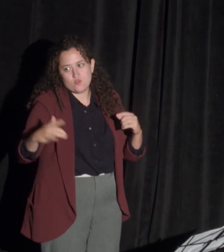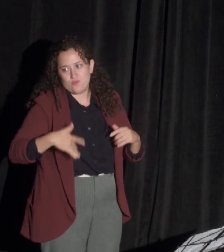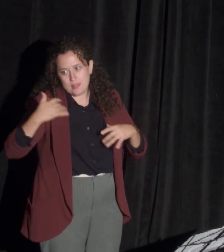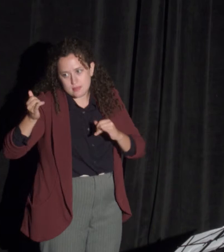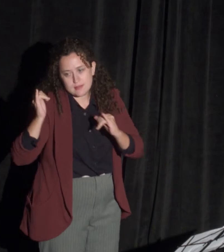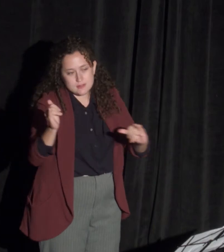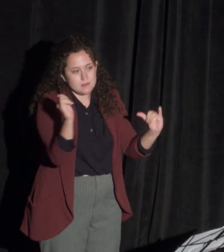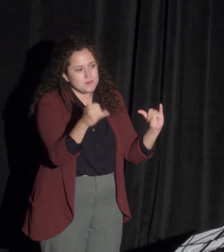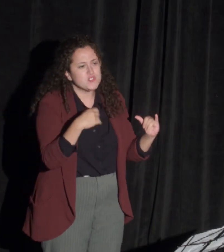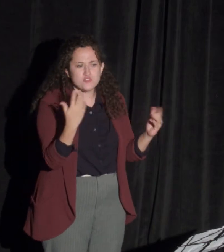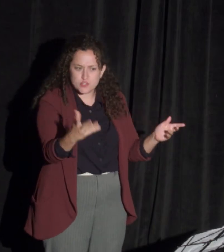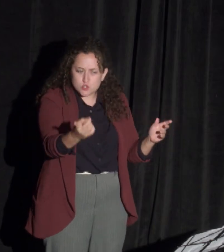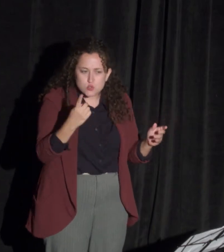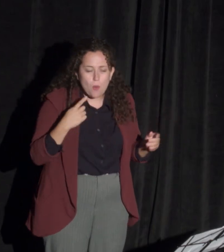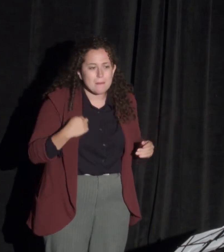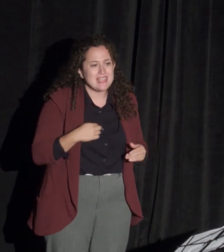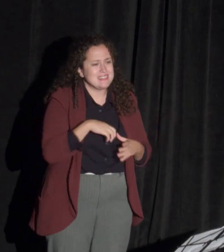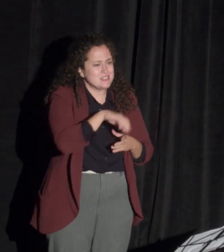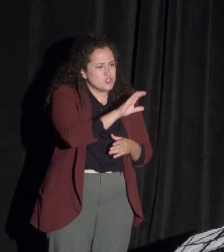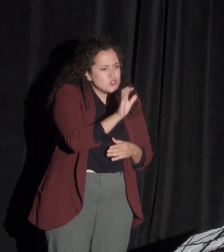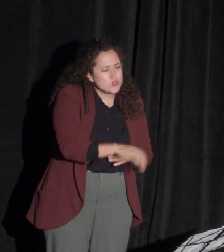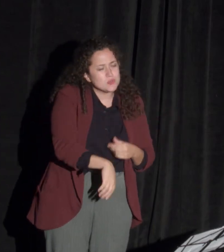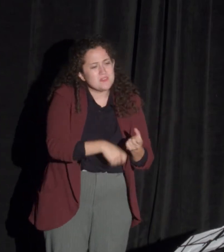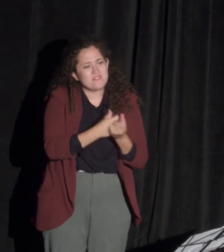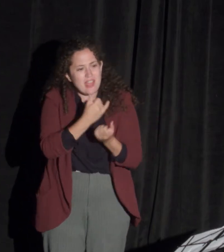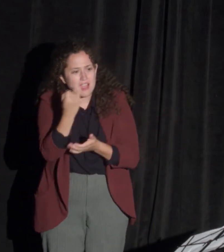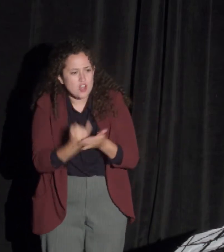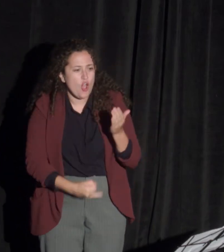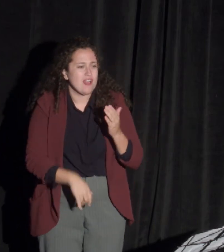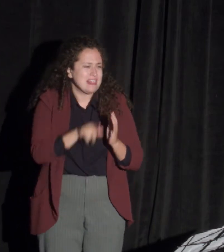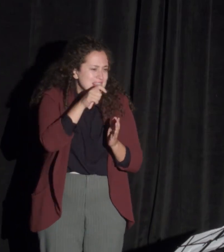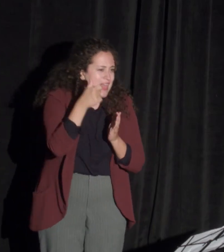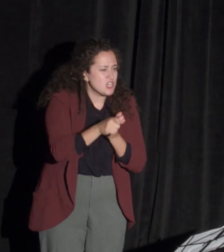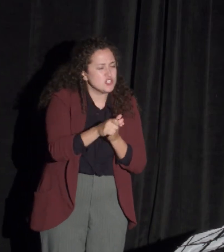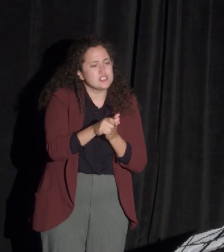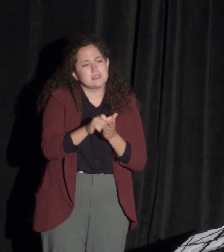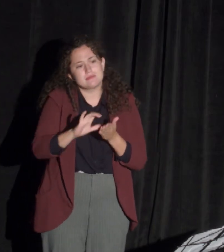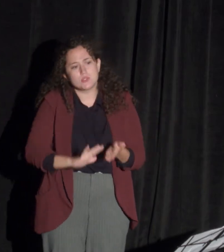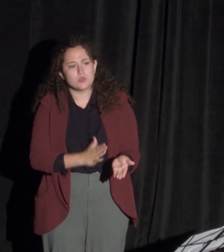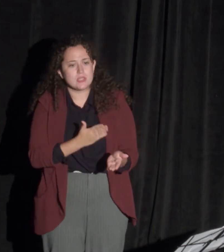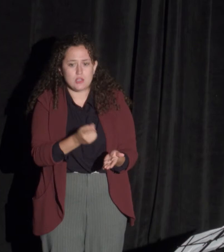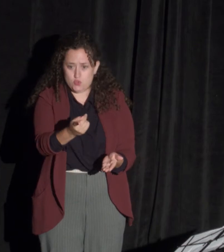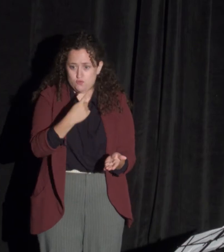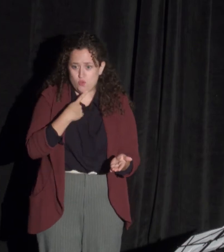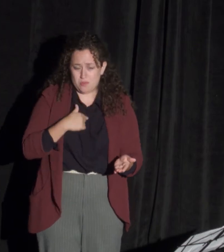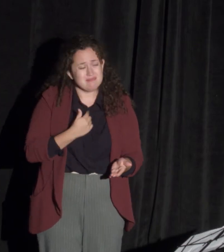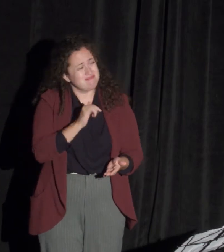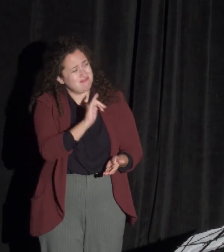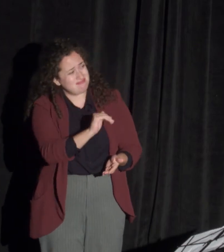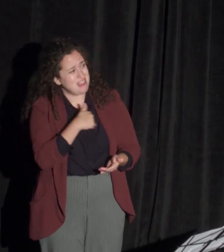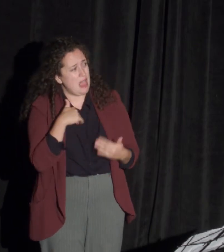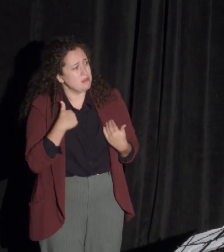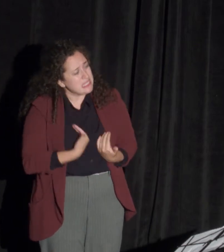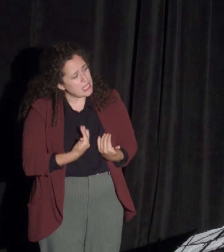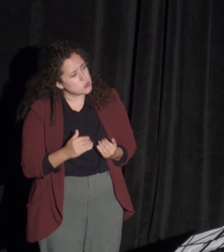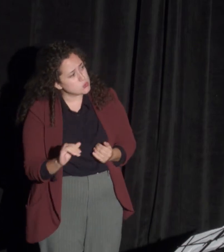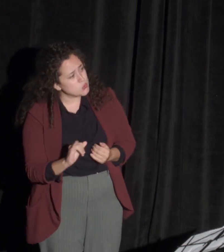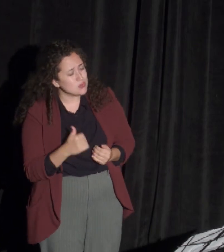in Zoom chats, in fan art, and music. You've told me that you're tired too, and that it was nice for the few hours it took you to